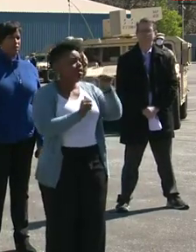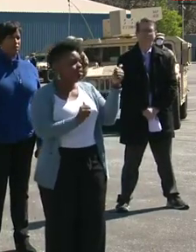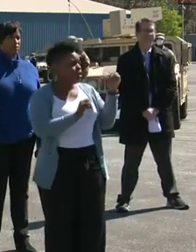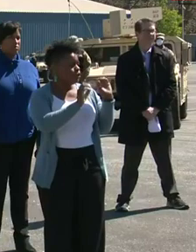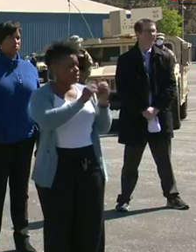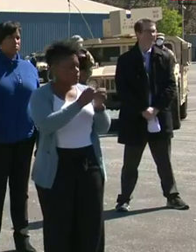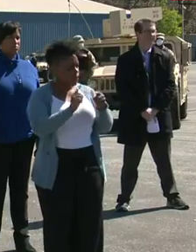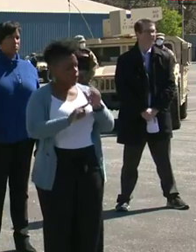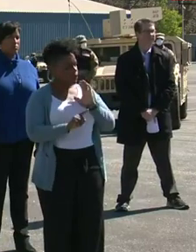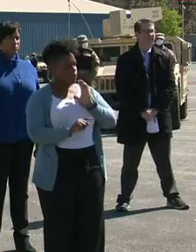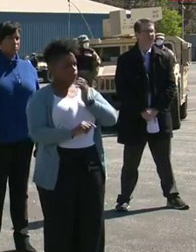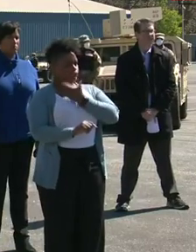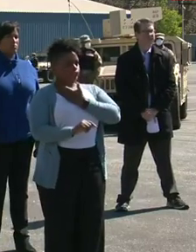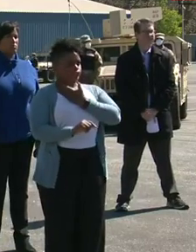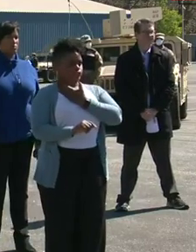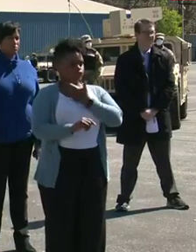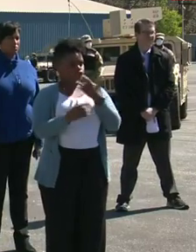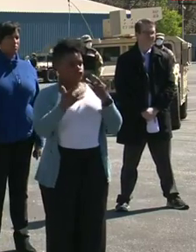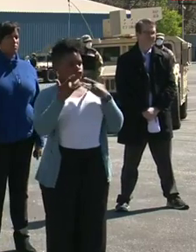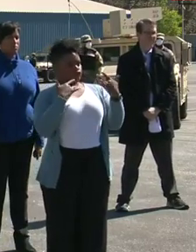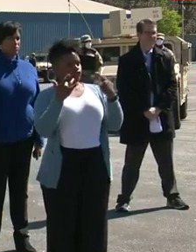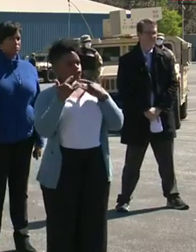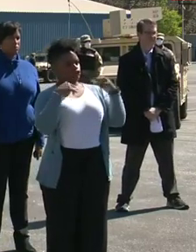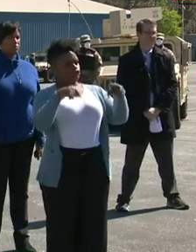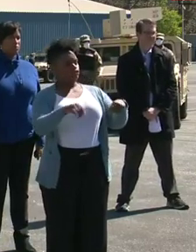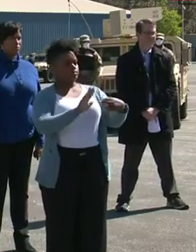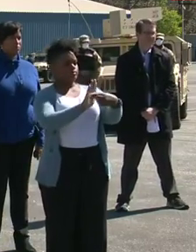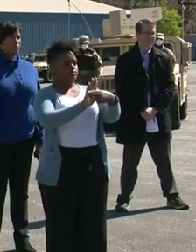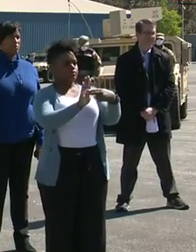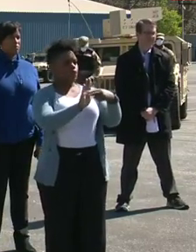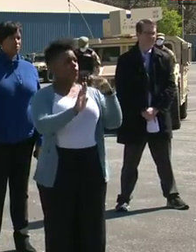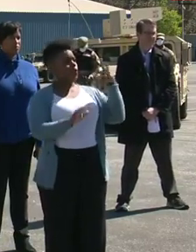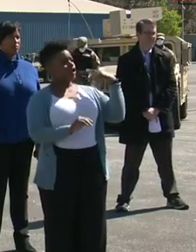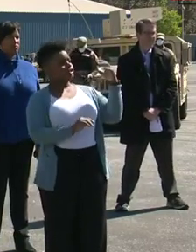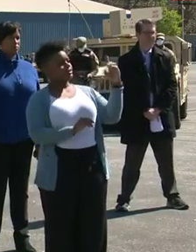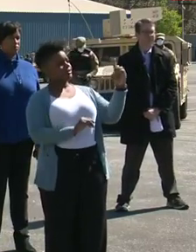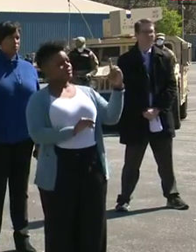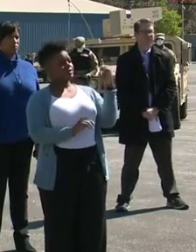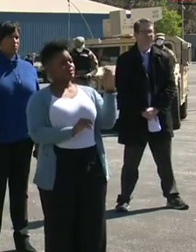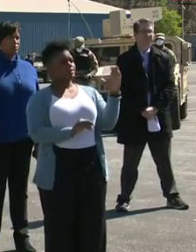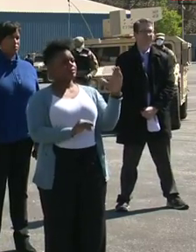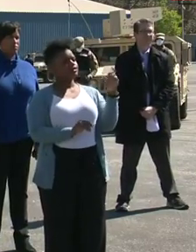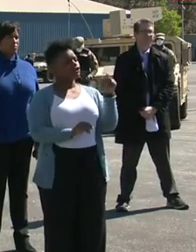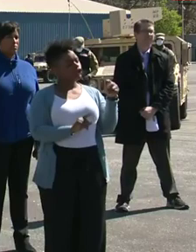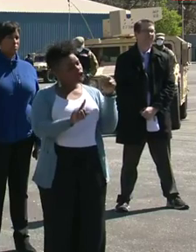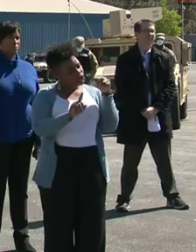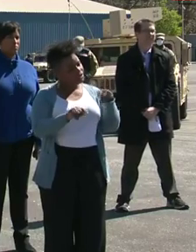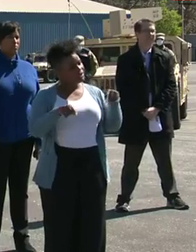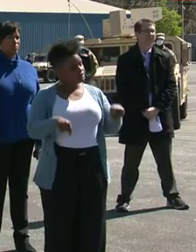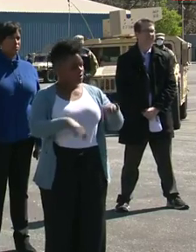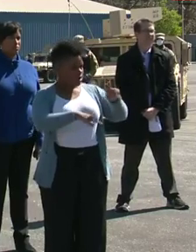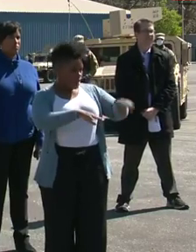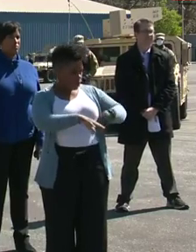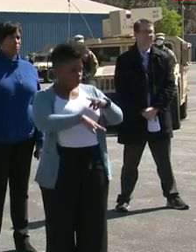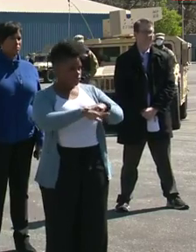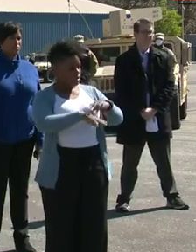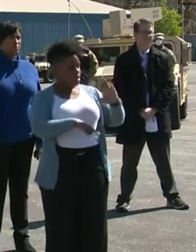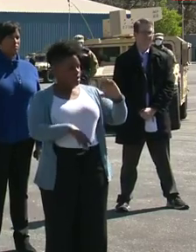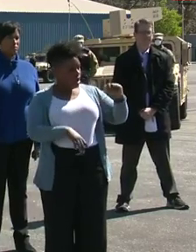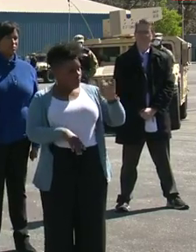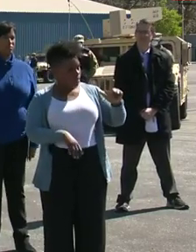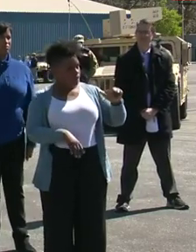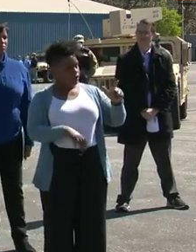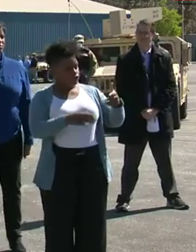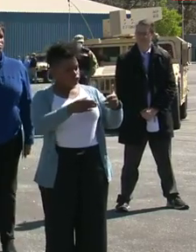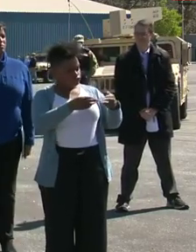only considered as Washington, D.C. and not looking at what's happening in the National Capital Region, as many of the cases in our hospitals are